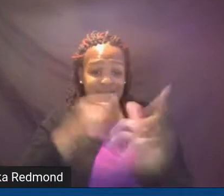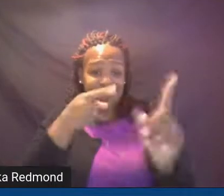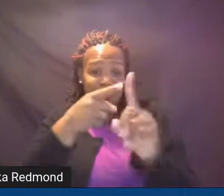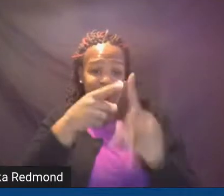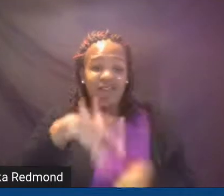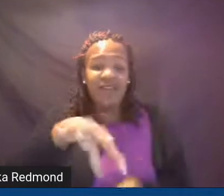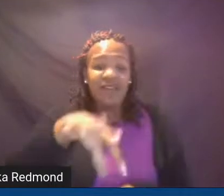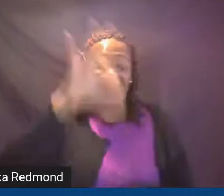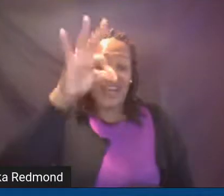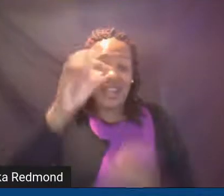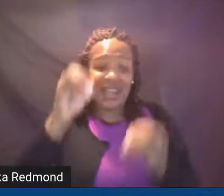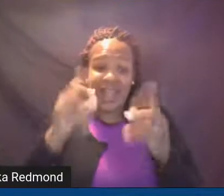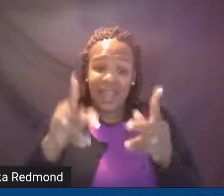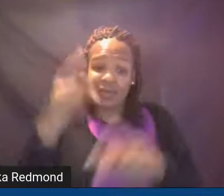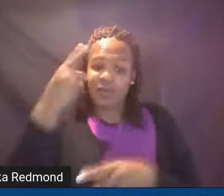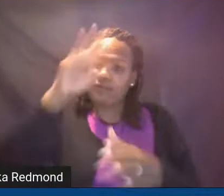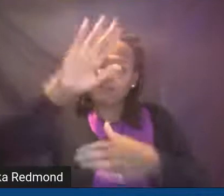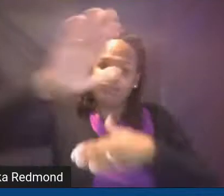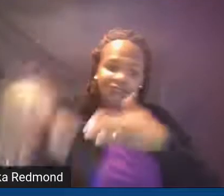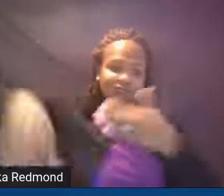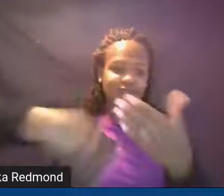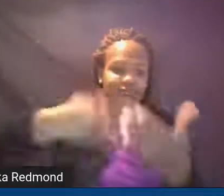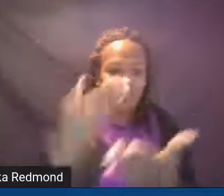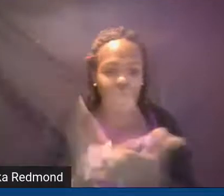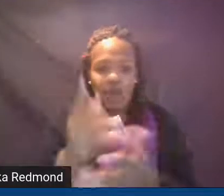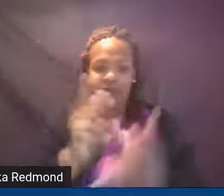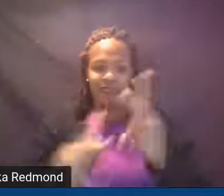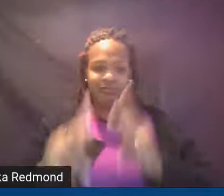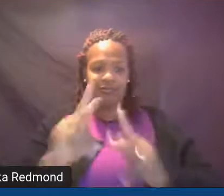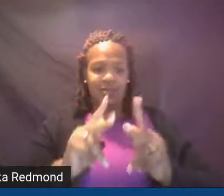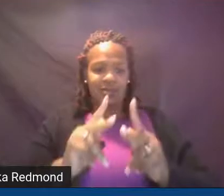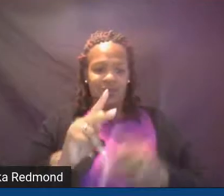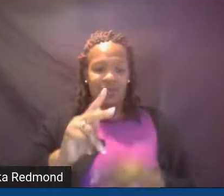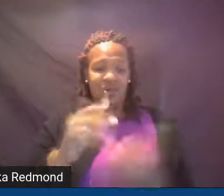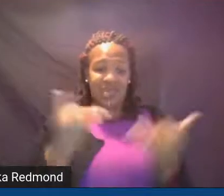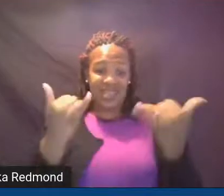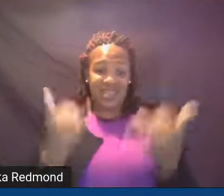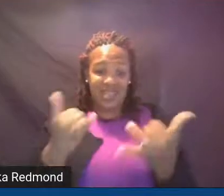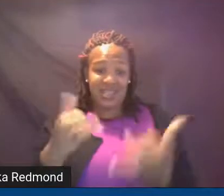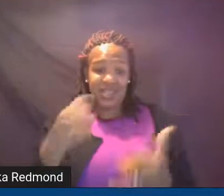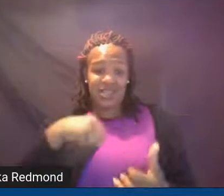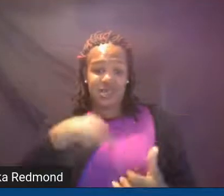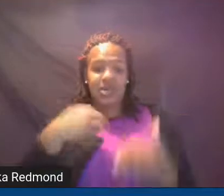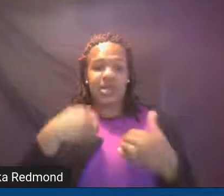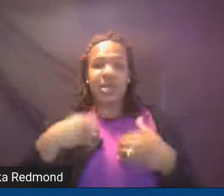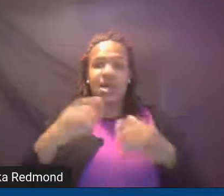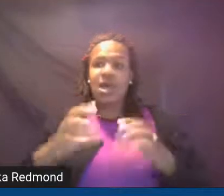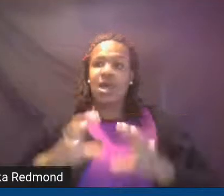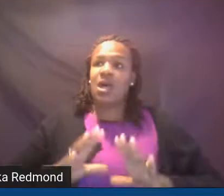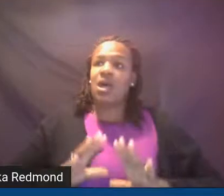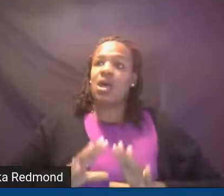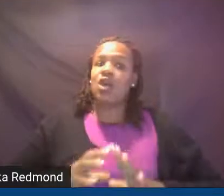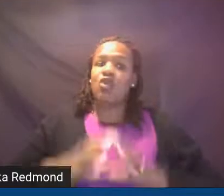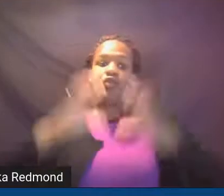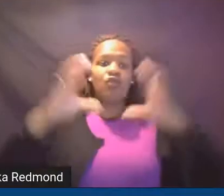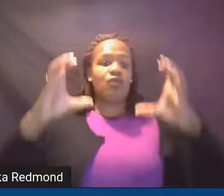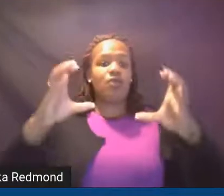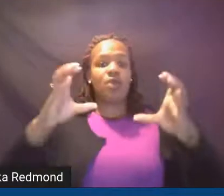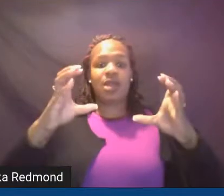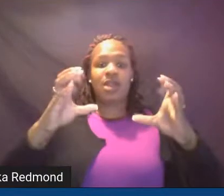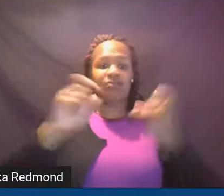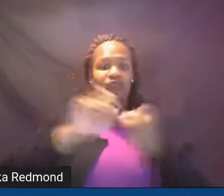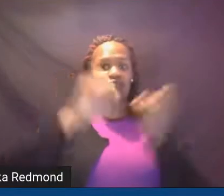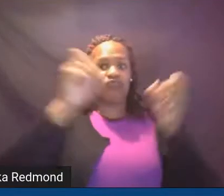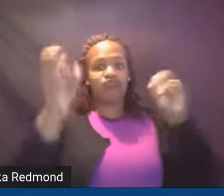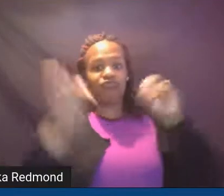all. I think that we're at the chain at the front of a great deal of change in the way work gets done. I think